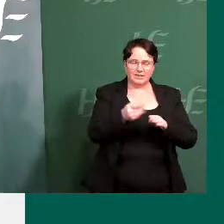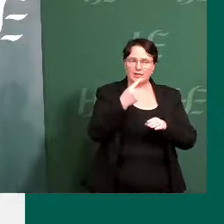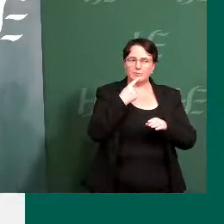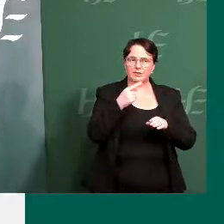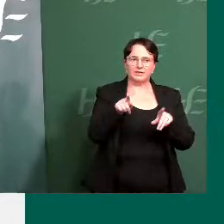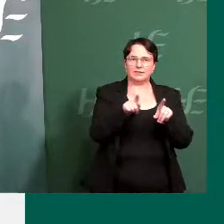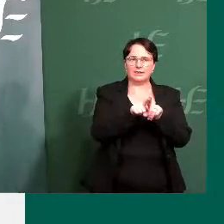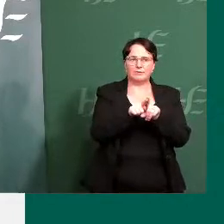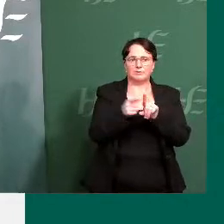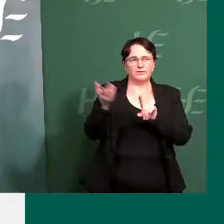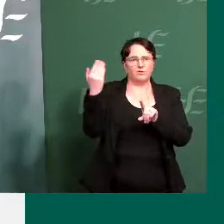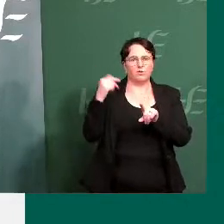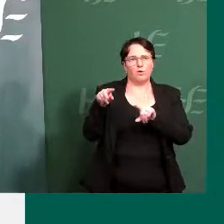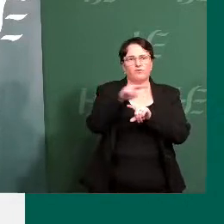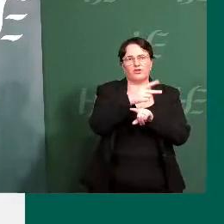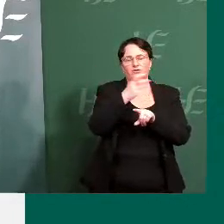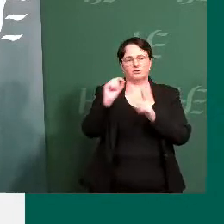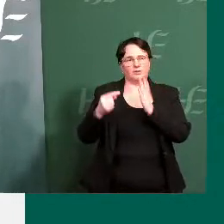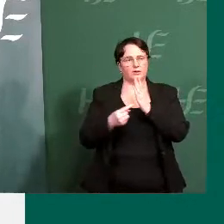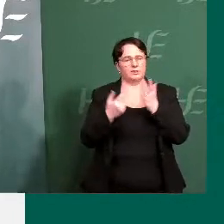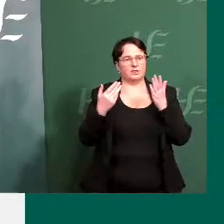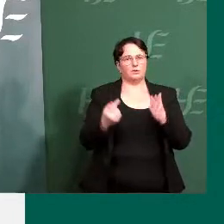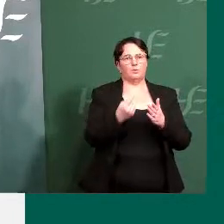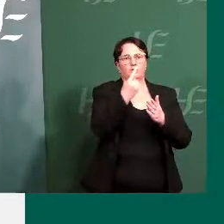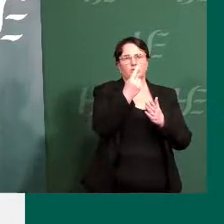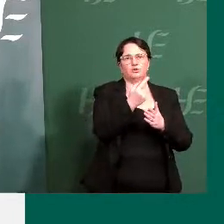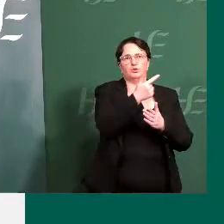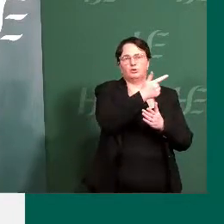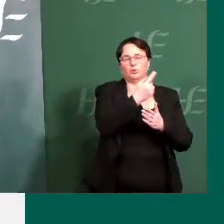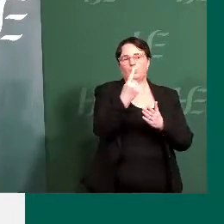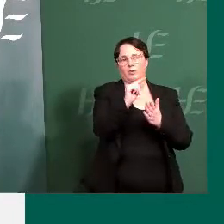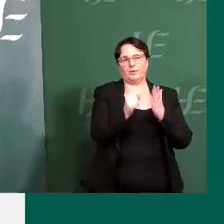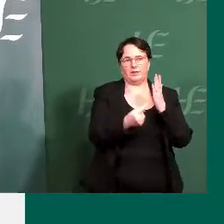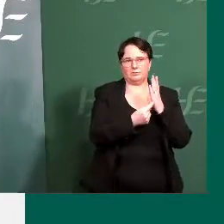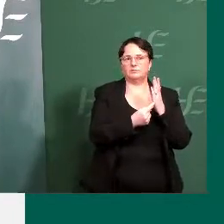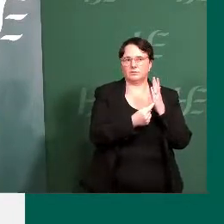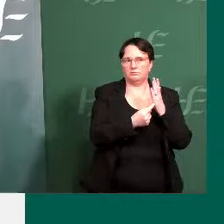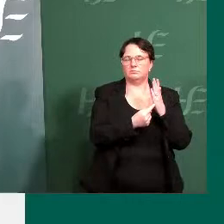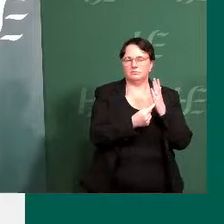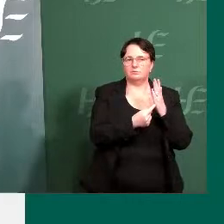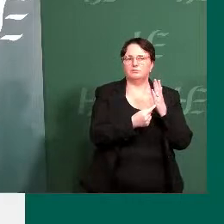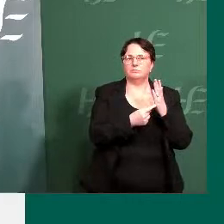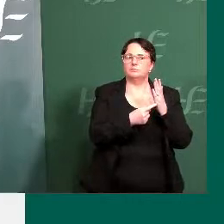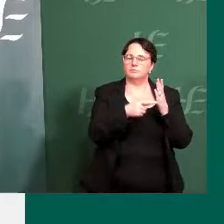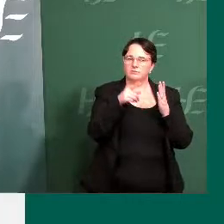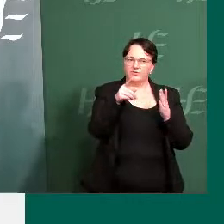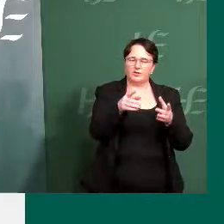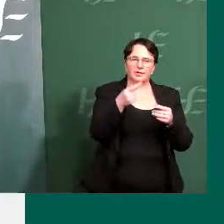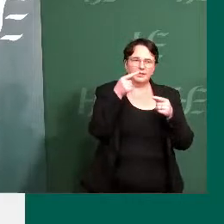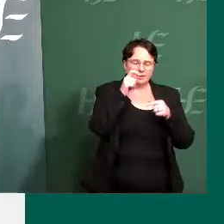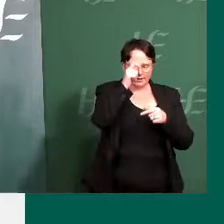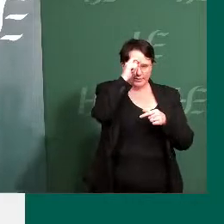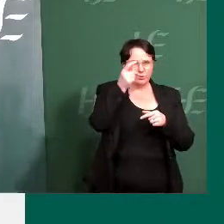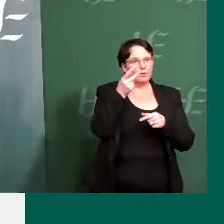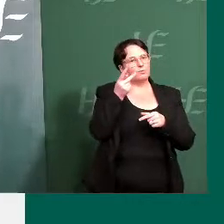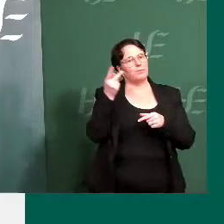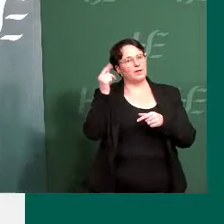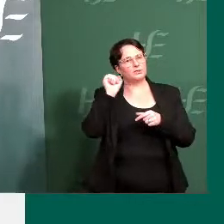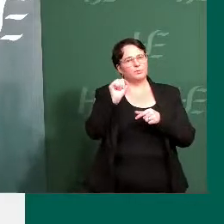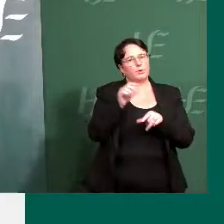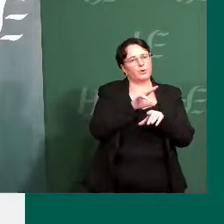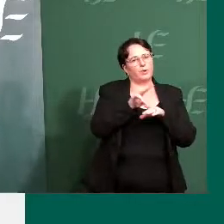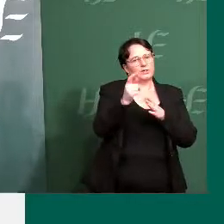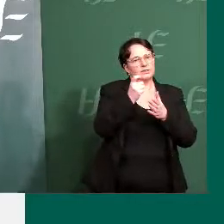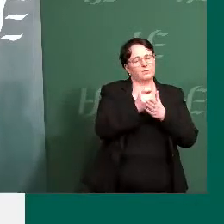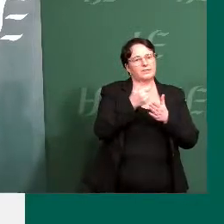doing over 300,000 and we're down at 121,000. And again, I suppose that's all relative. If you move it back into maybe the quieter periods in the summer,